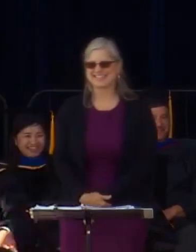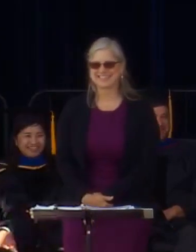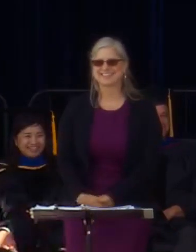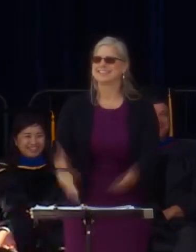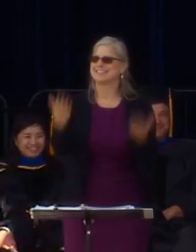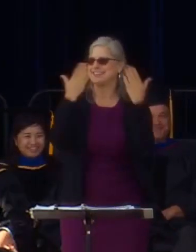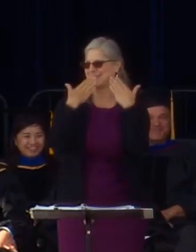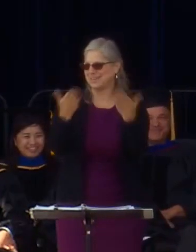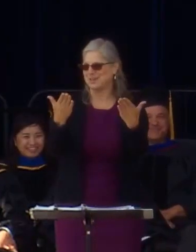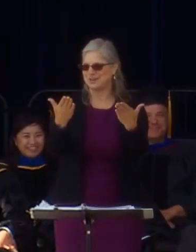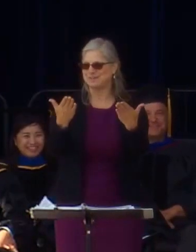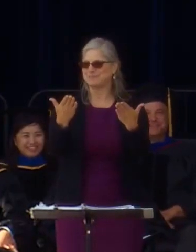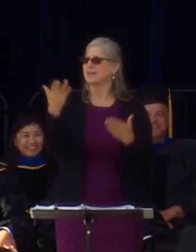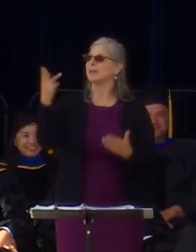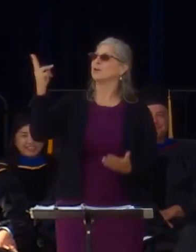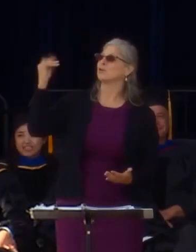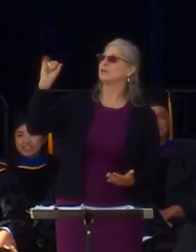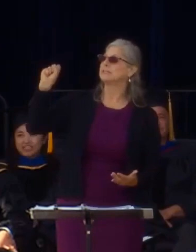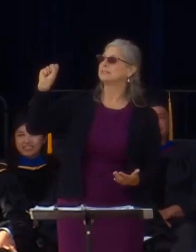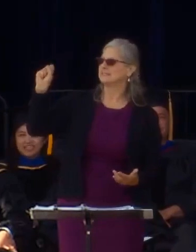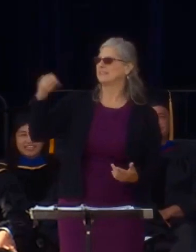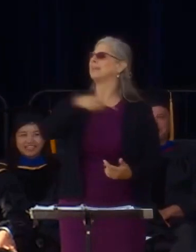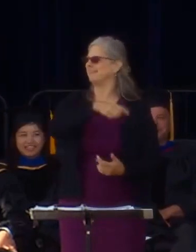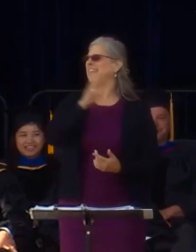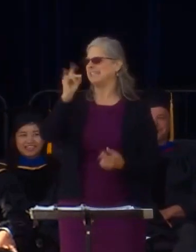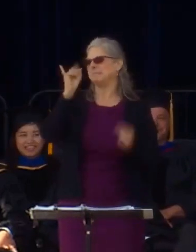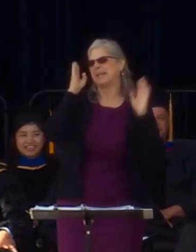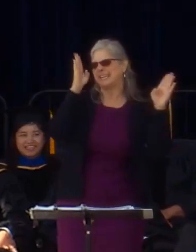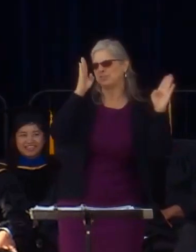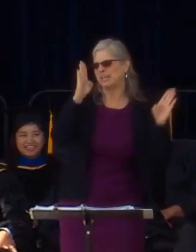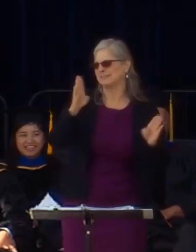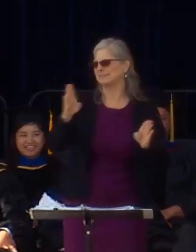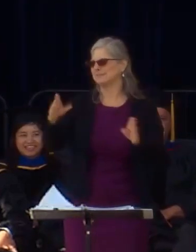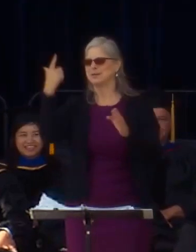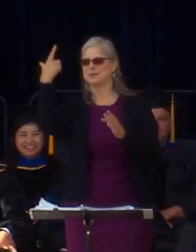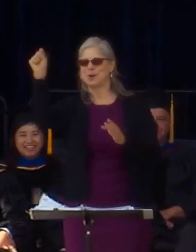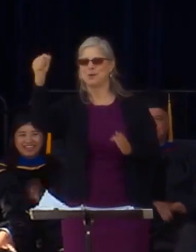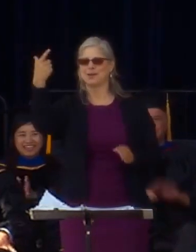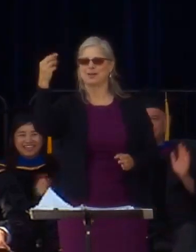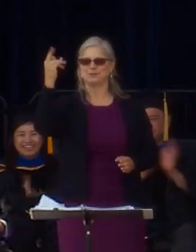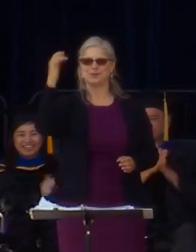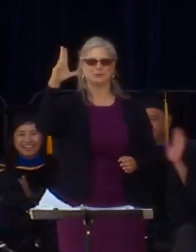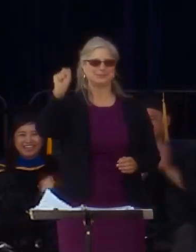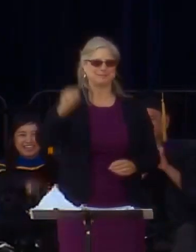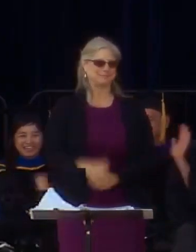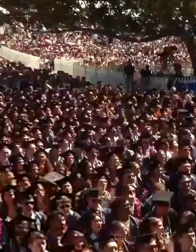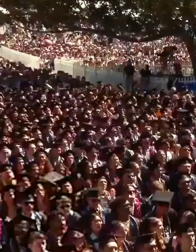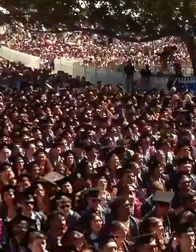Thank you. Hey, Chris, they did pay attention. Go Gauchos.